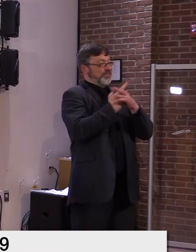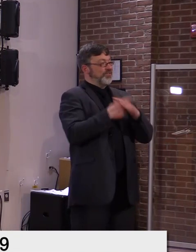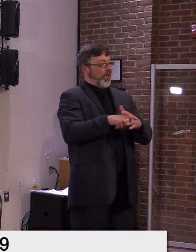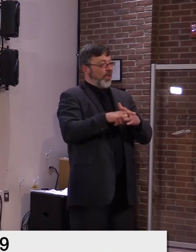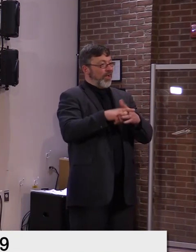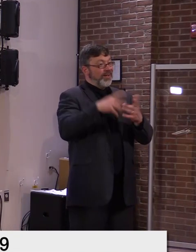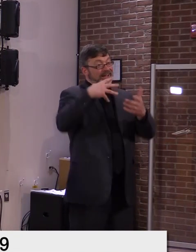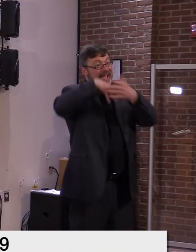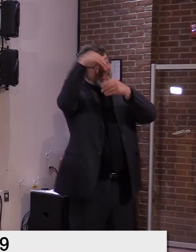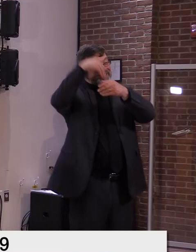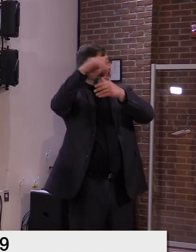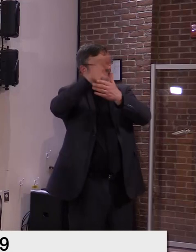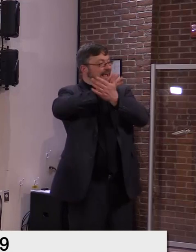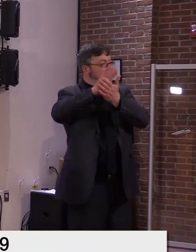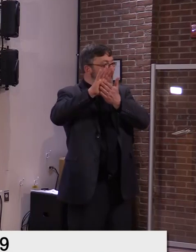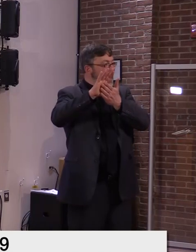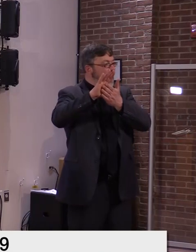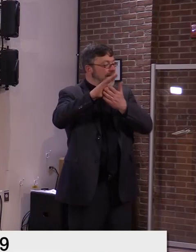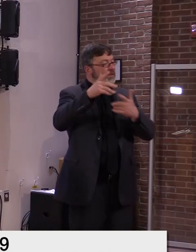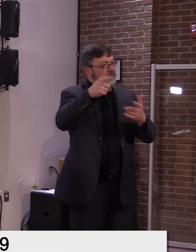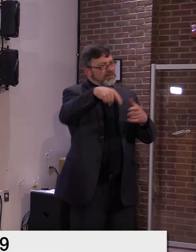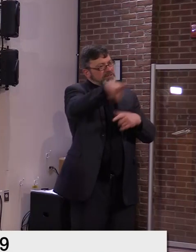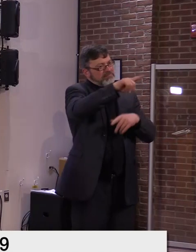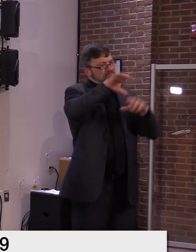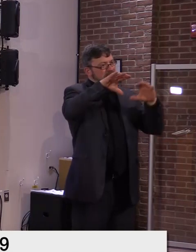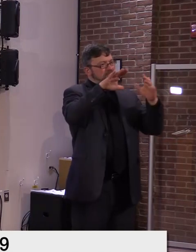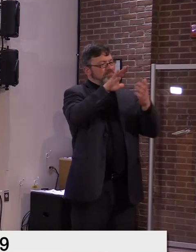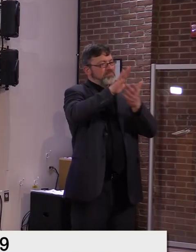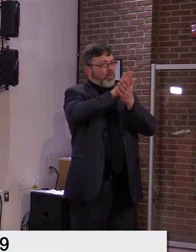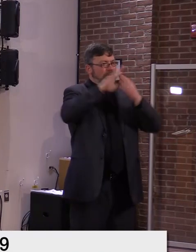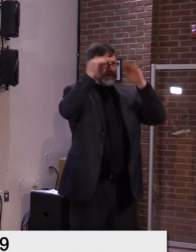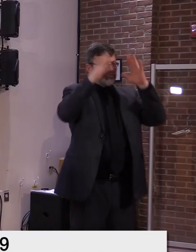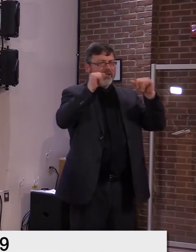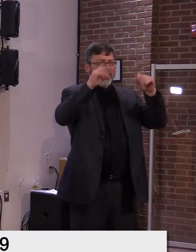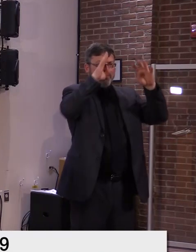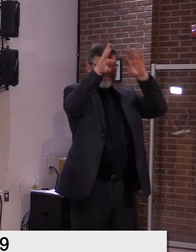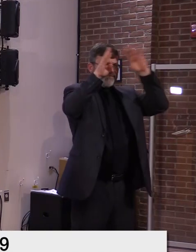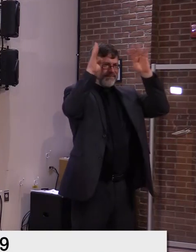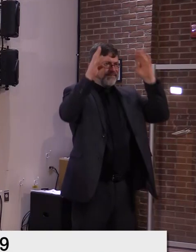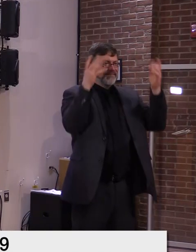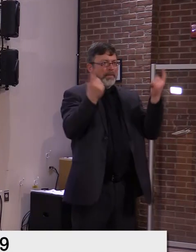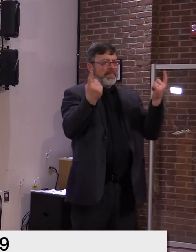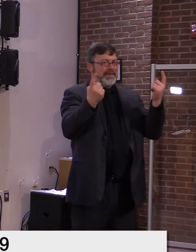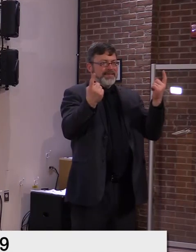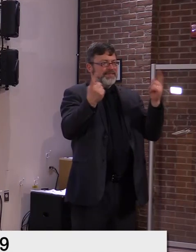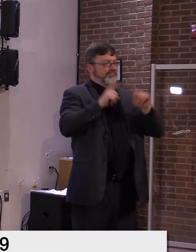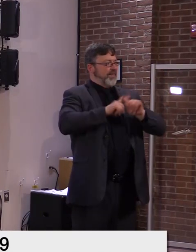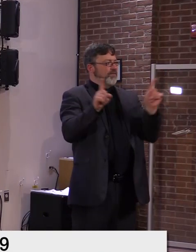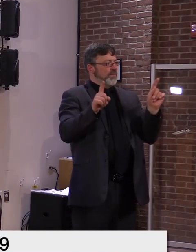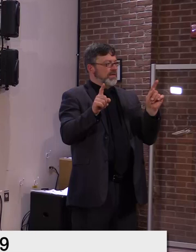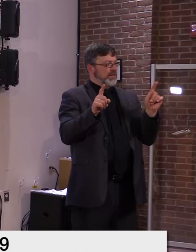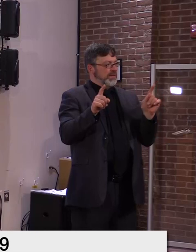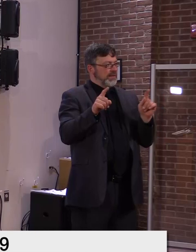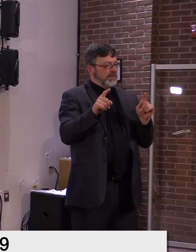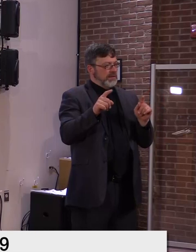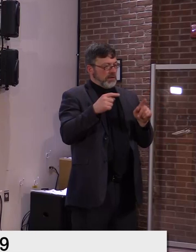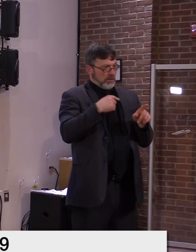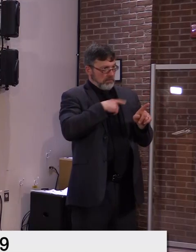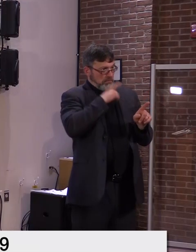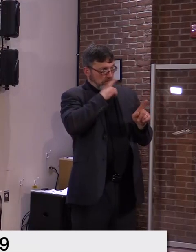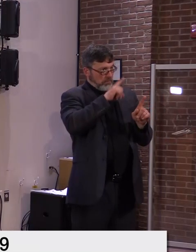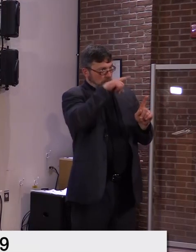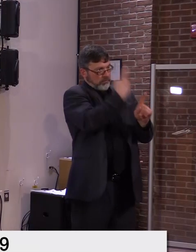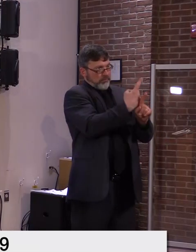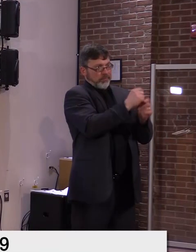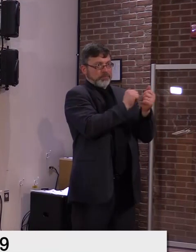about opportunities outside. And that doesn't just include physical education. It certainly can include all types of experiences that could be linked to